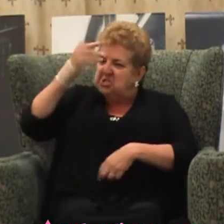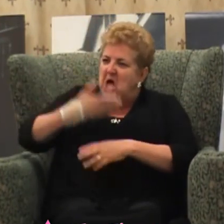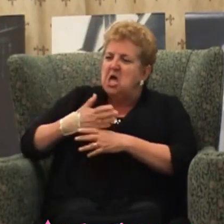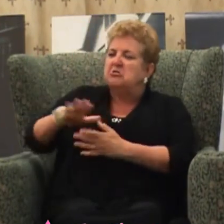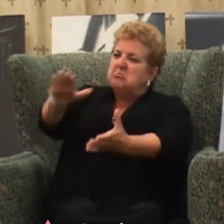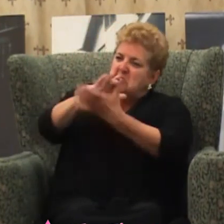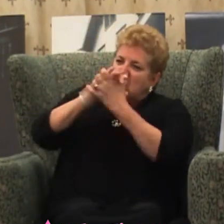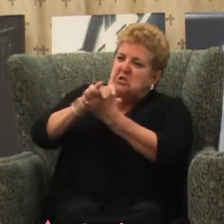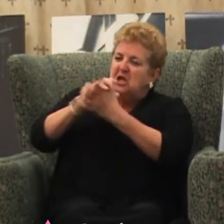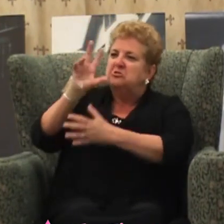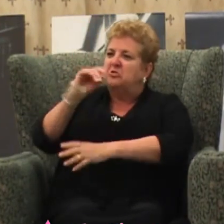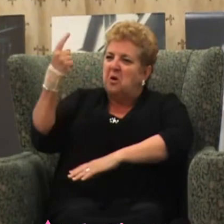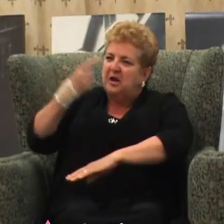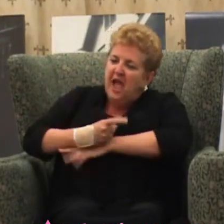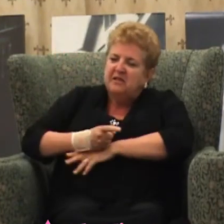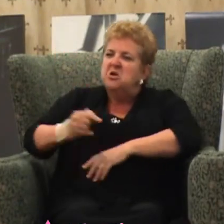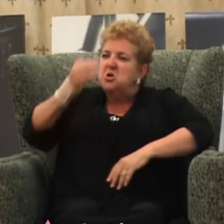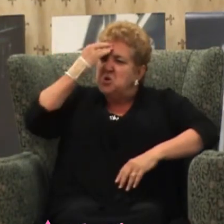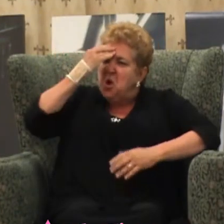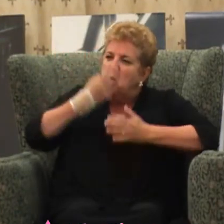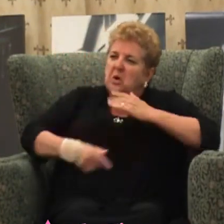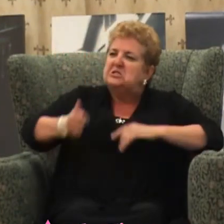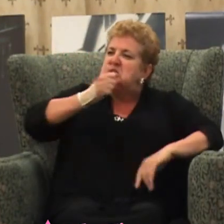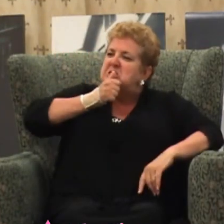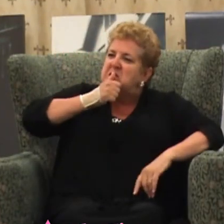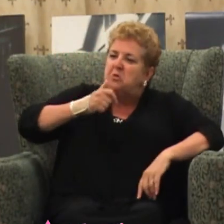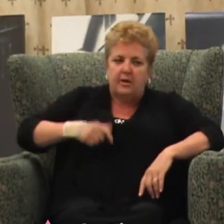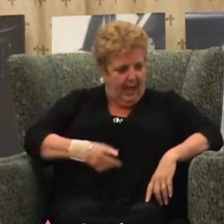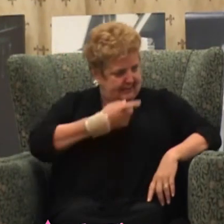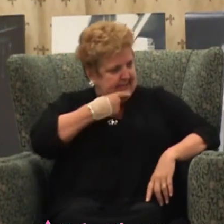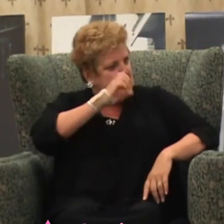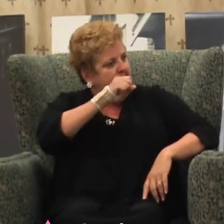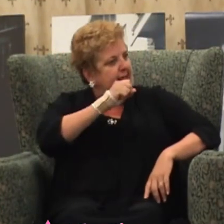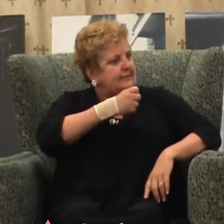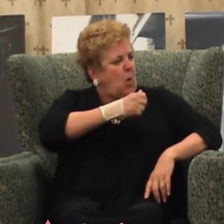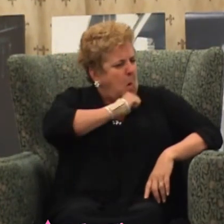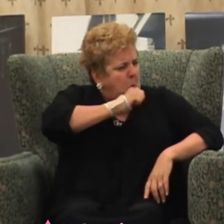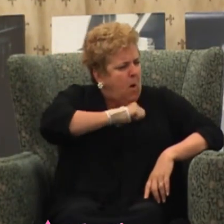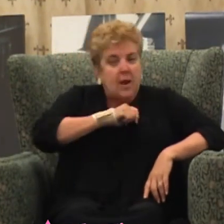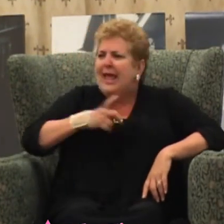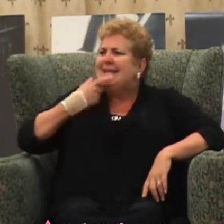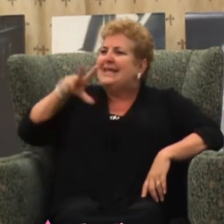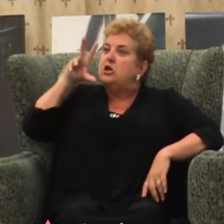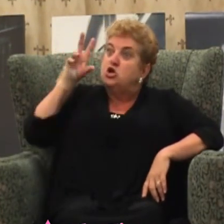said, "You know what the secret is?" I said, "Sure do, hang on." He said, "No, let go."